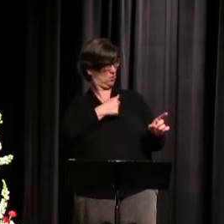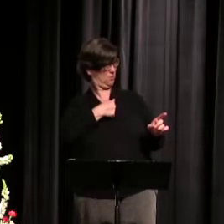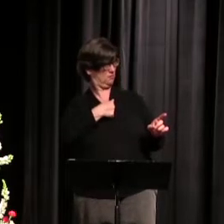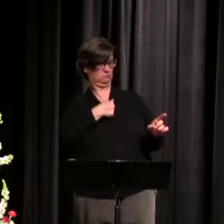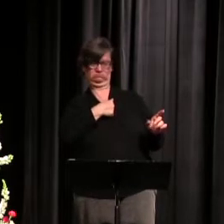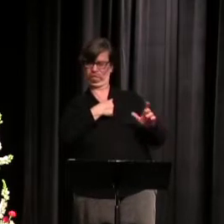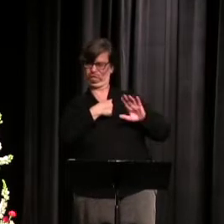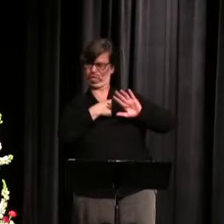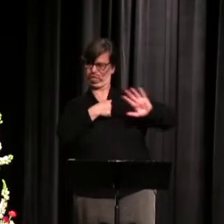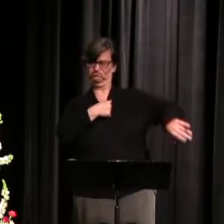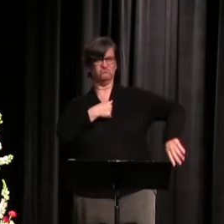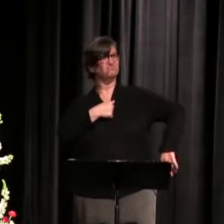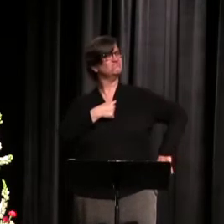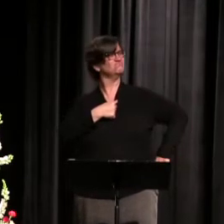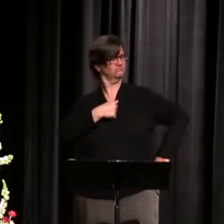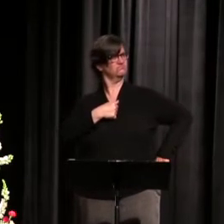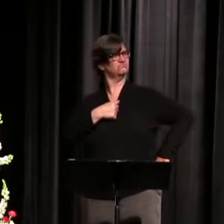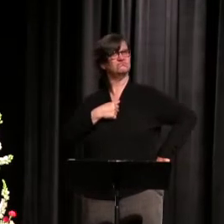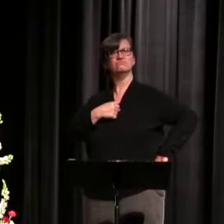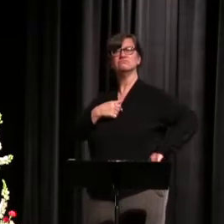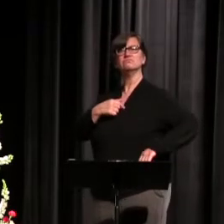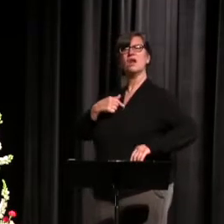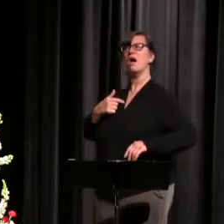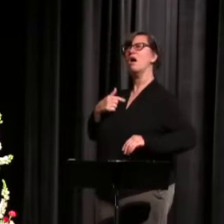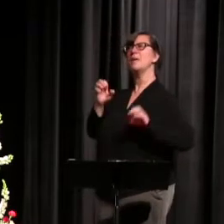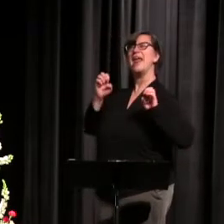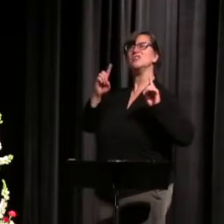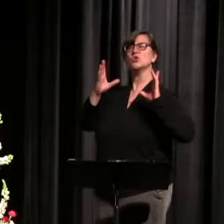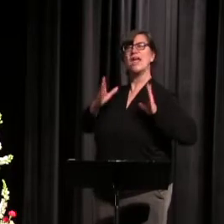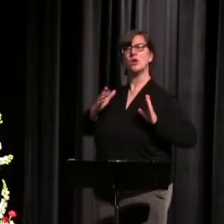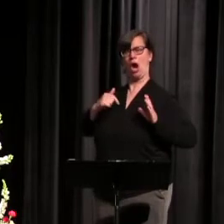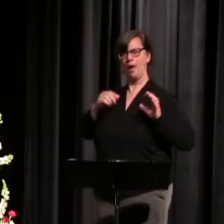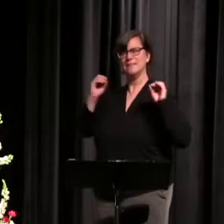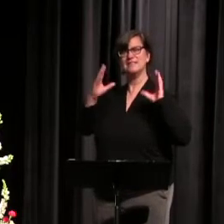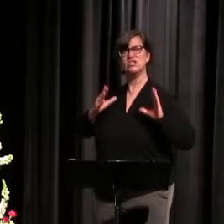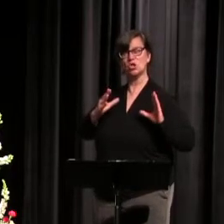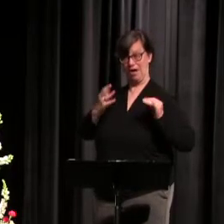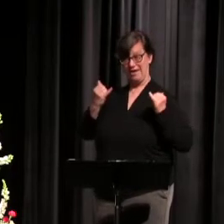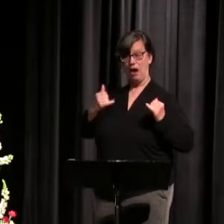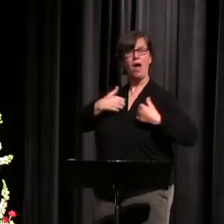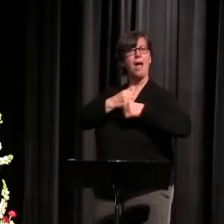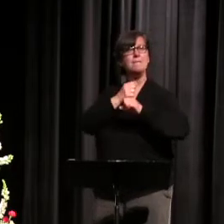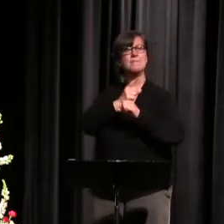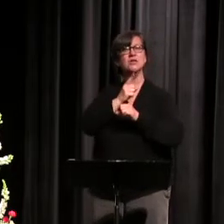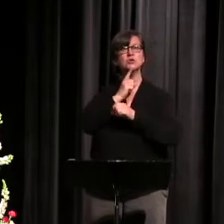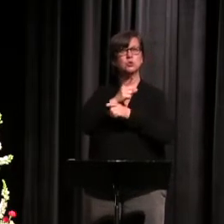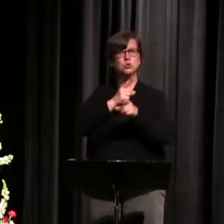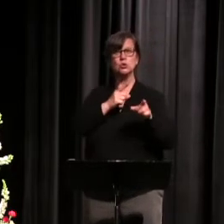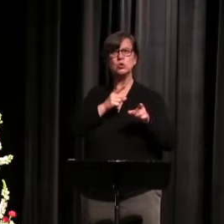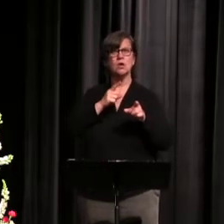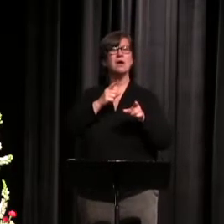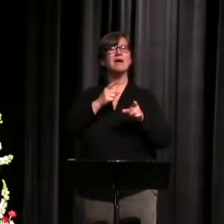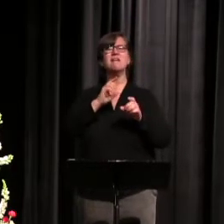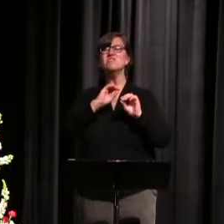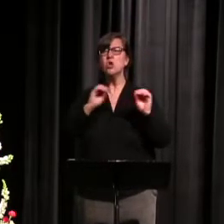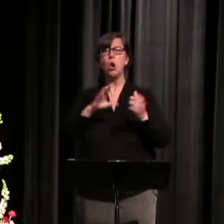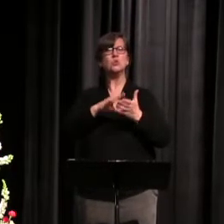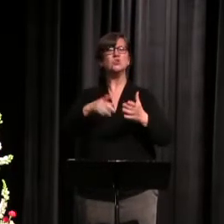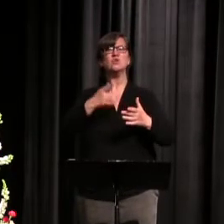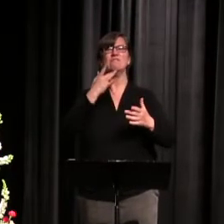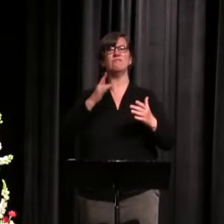thing I strive to do as an educator is make sure no student ever feels as undervalued as I did in those